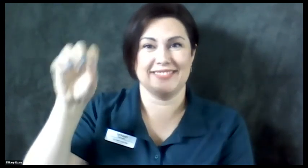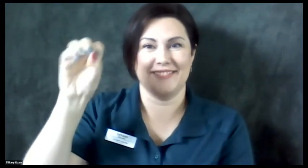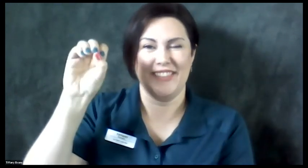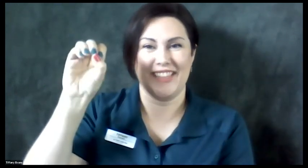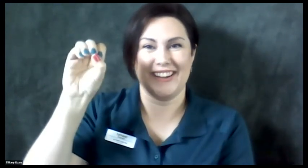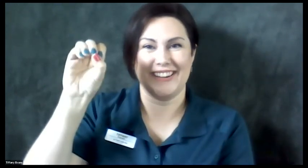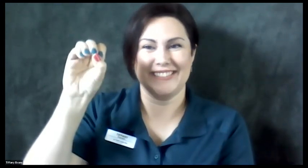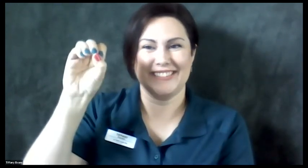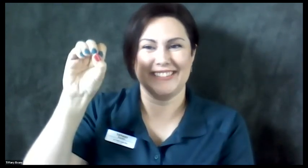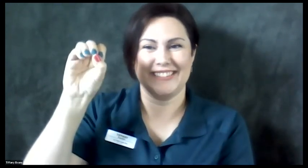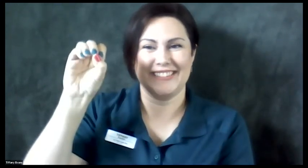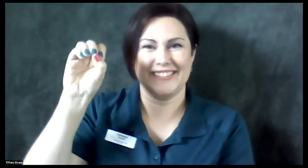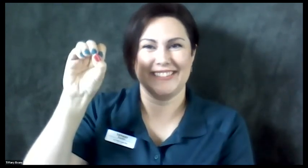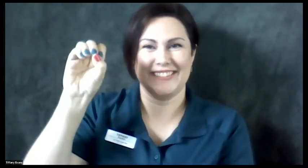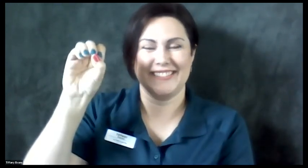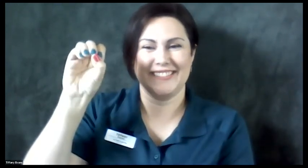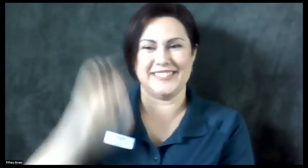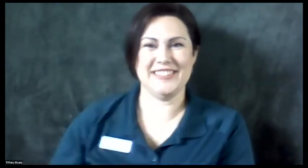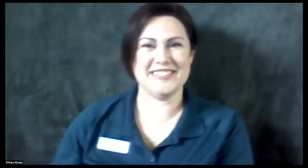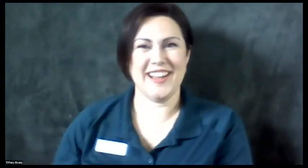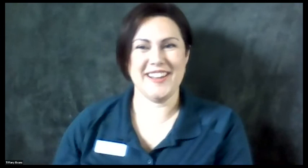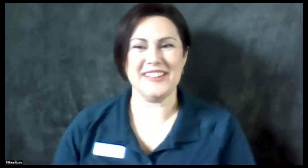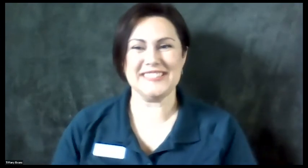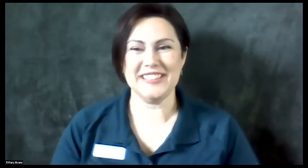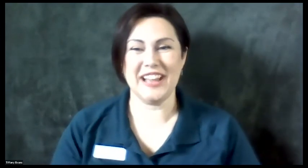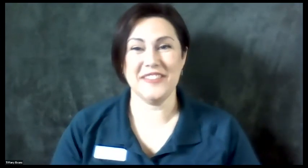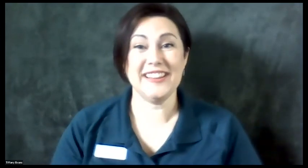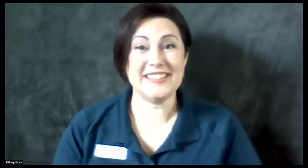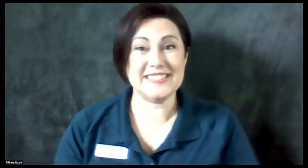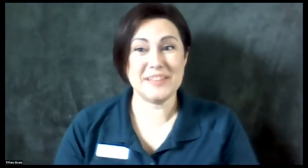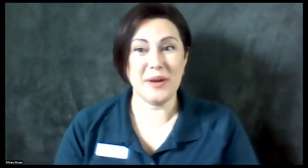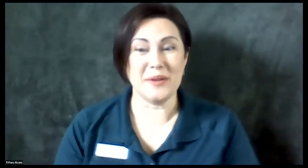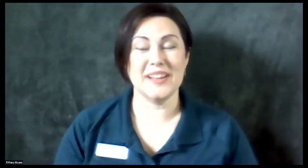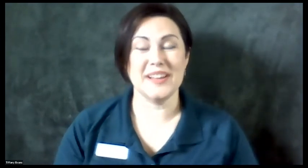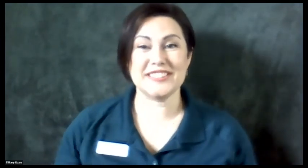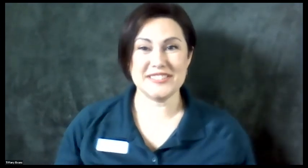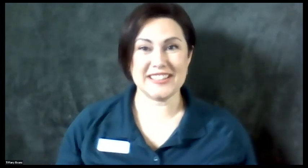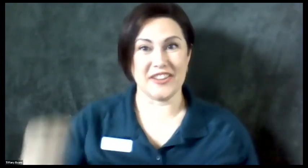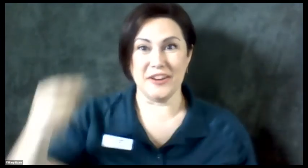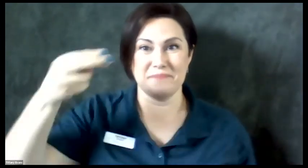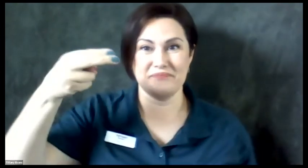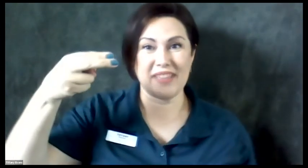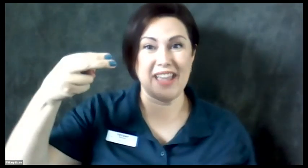fifth letter. Good job. I see a lot of you got it. It's hippo. Let's do it together.